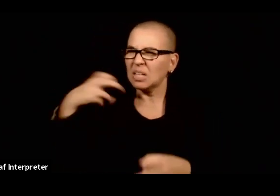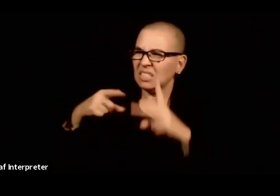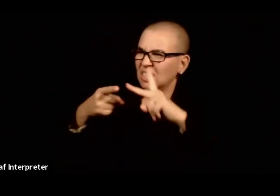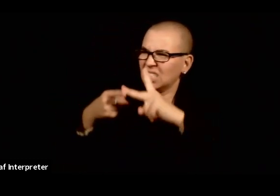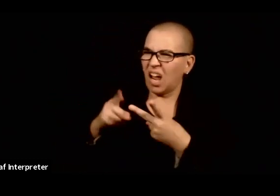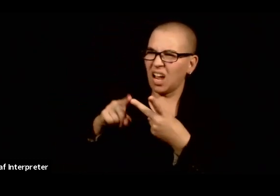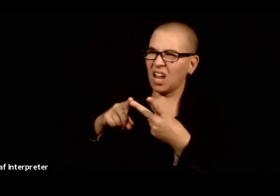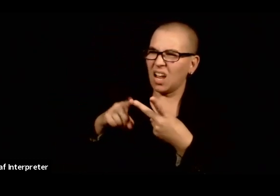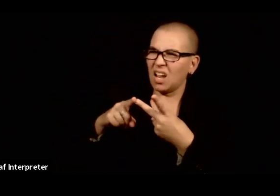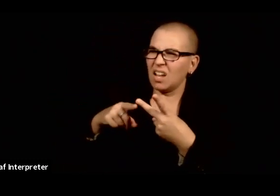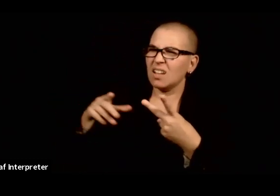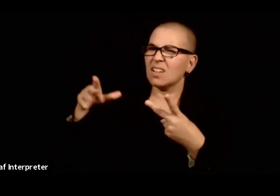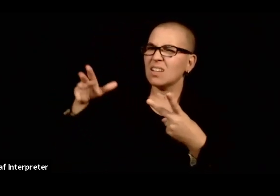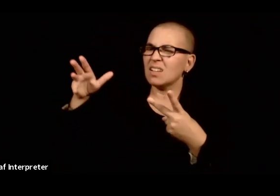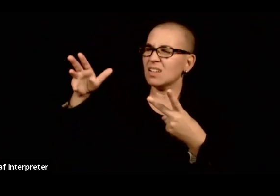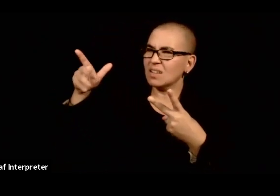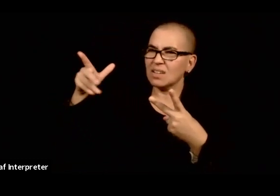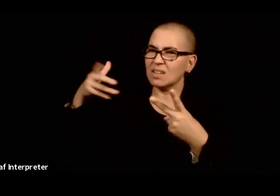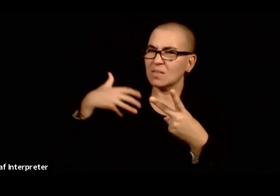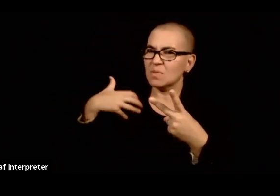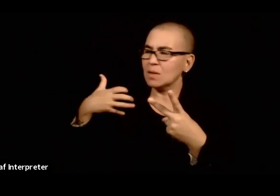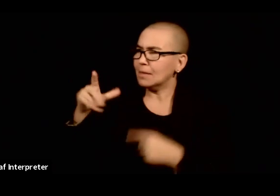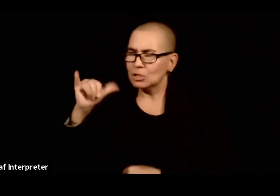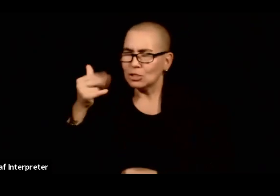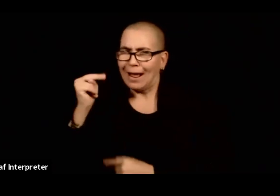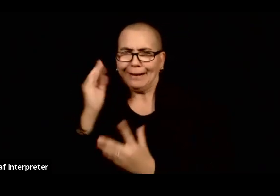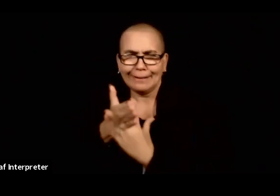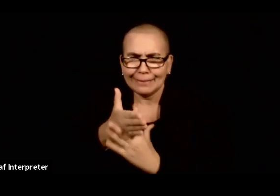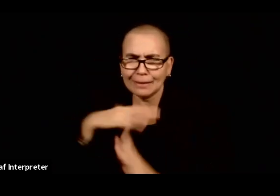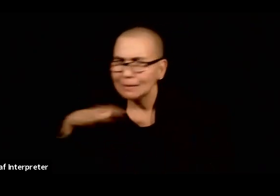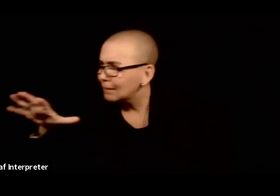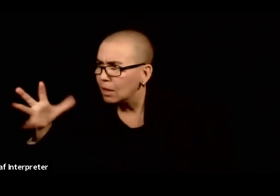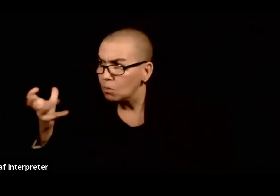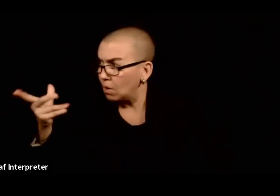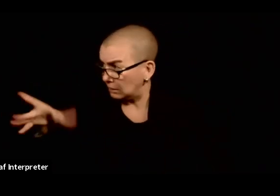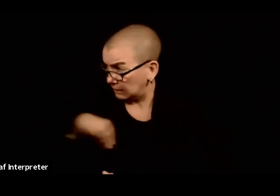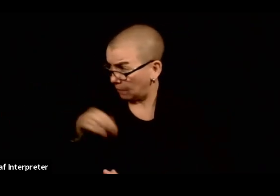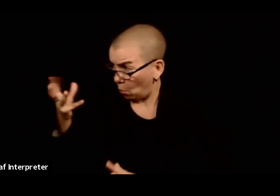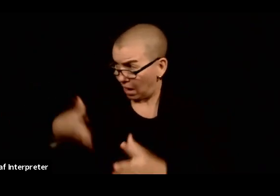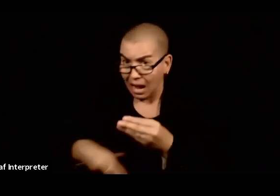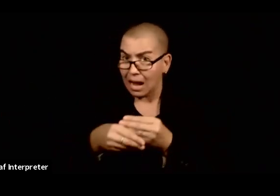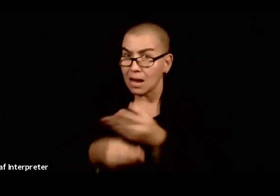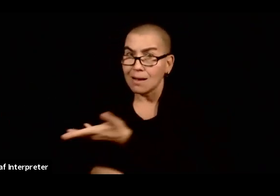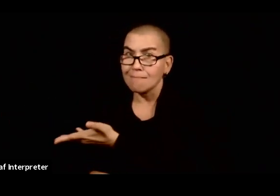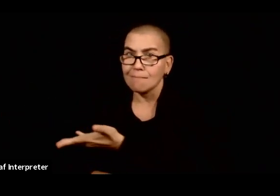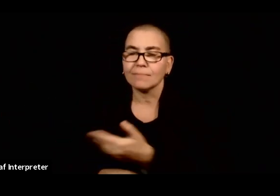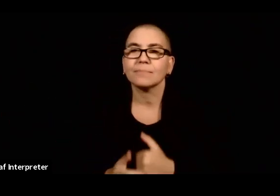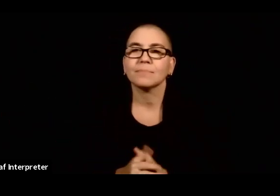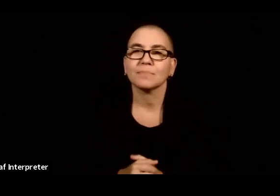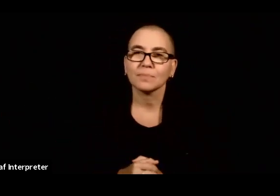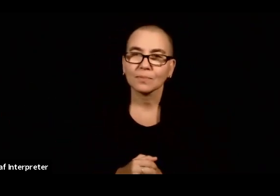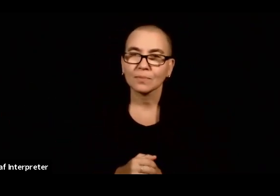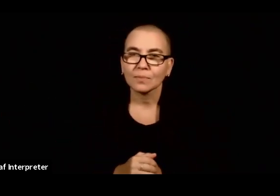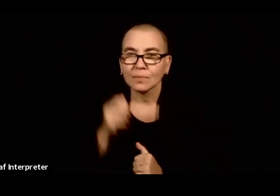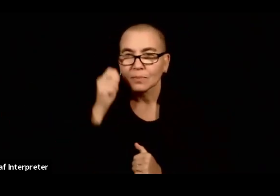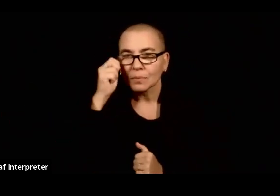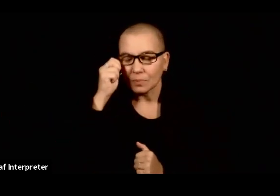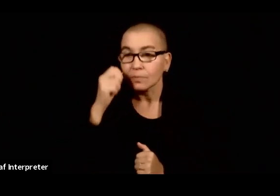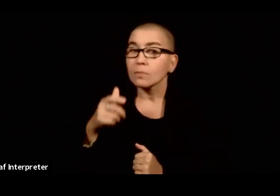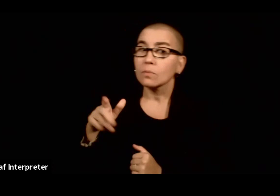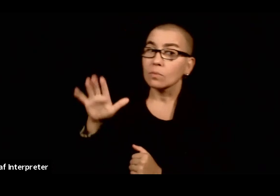in Hennepin County or in the immediate metro area, whether you would recommend any decent sized facilities to